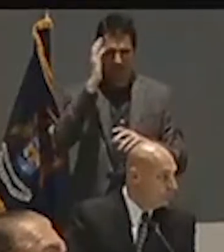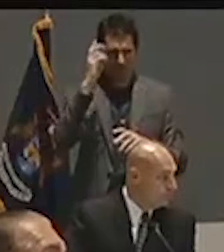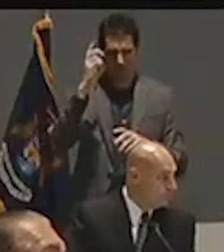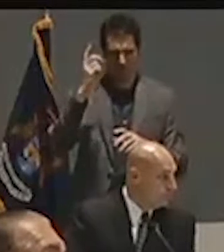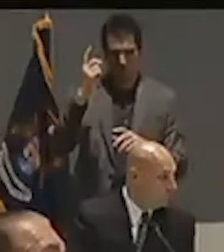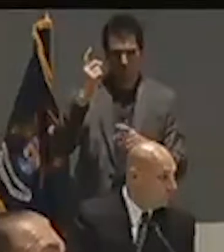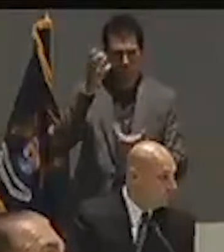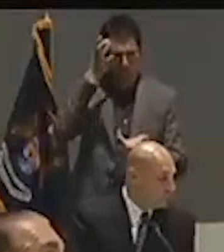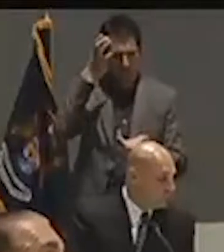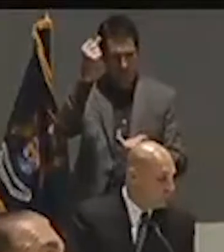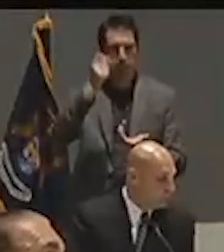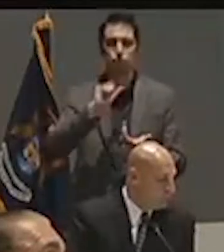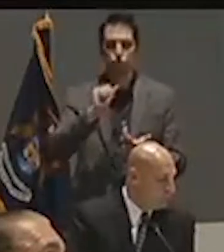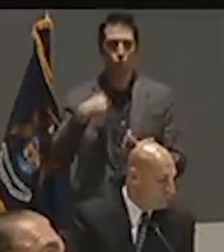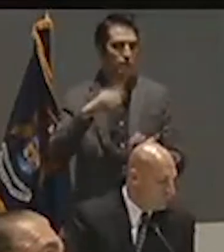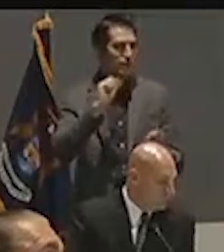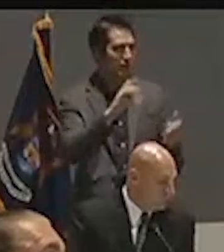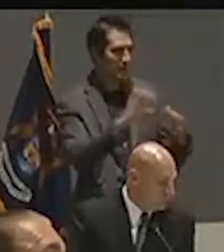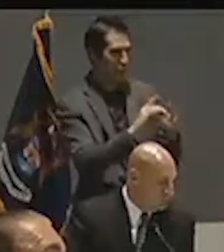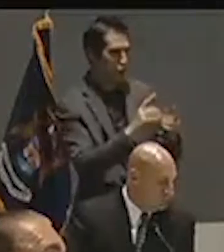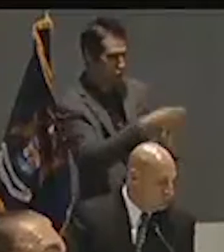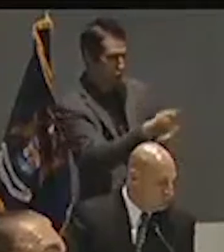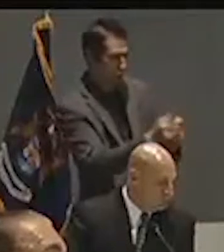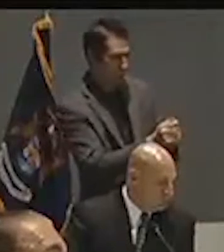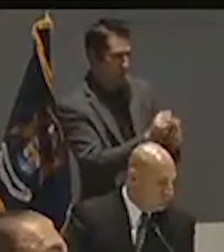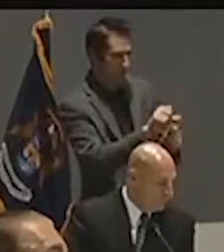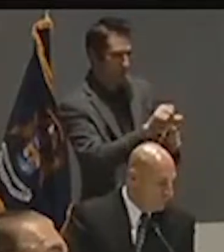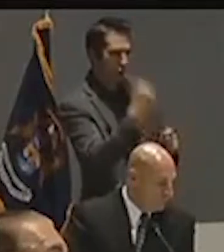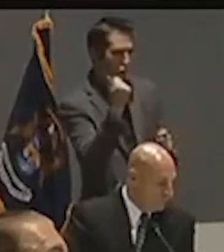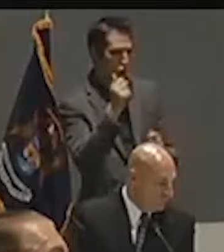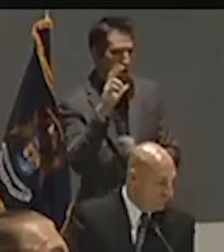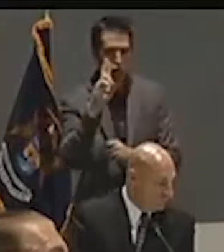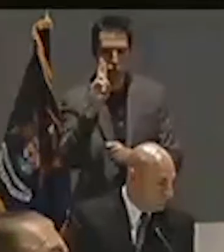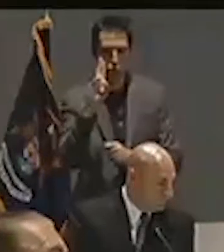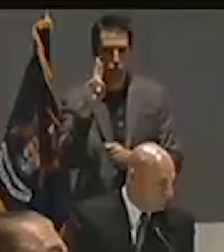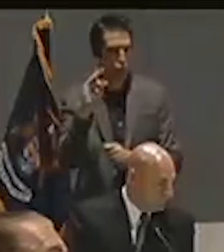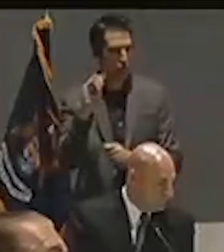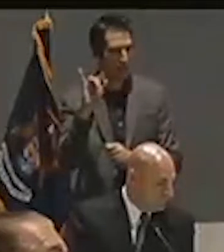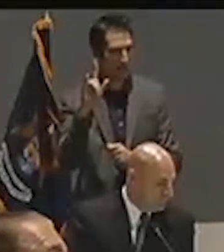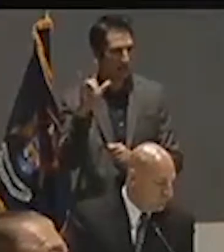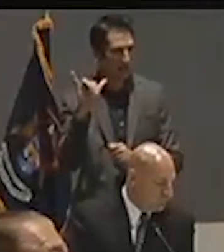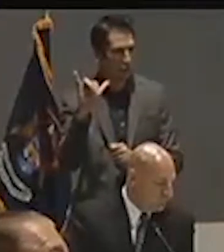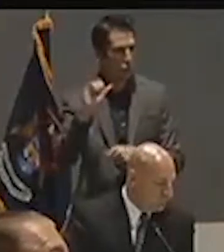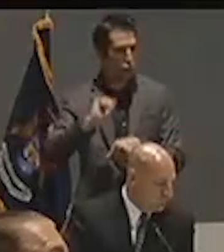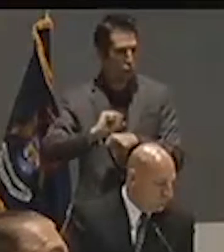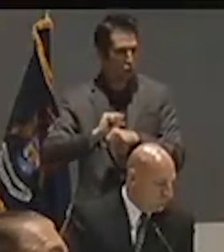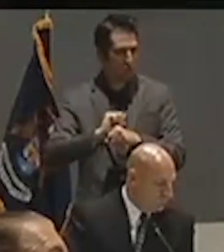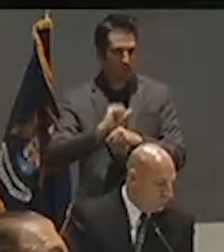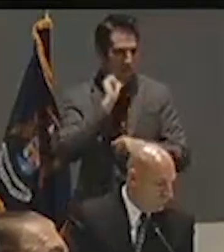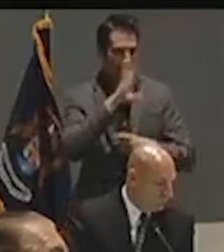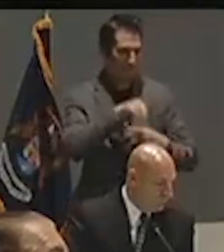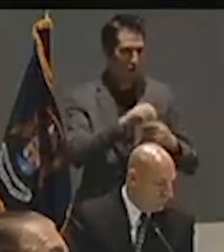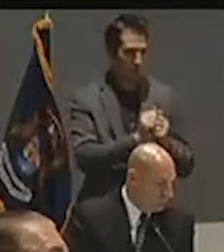we'd be happy to get you connected with the other utility work we're doing outside of the water area.